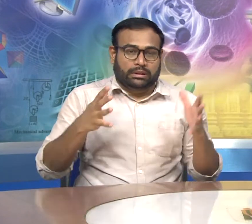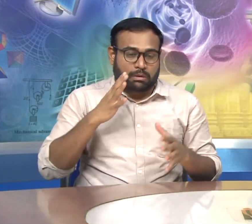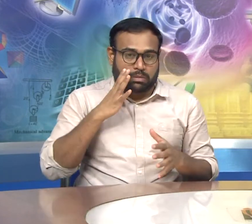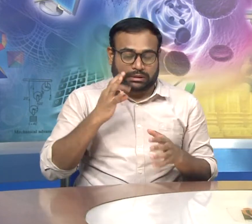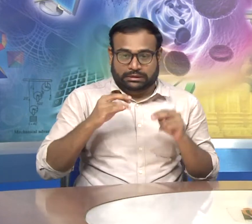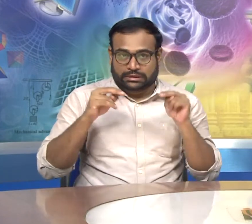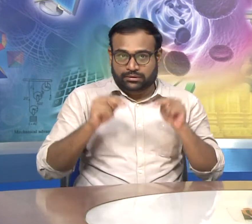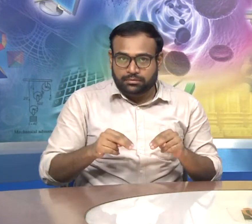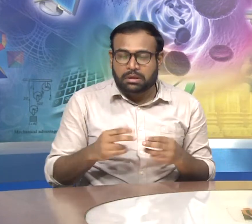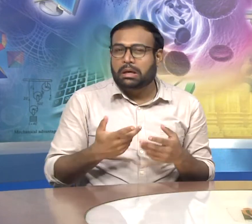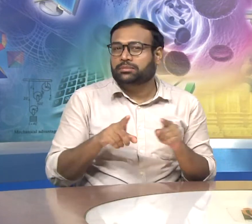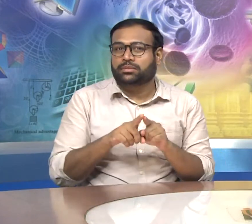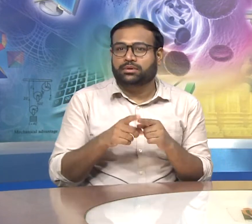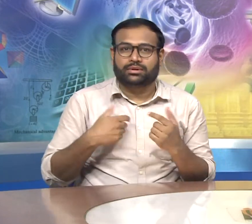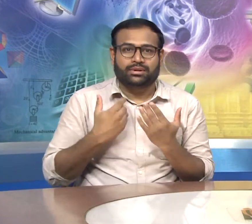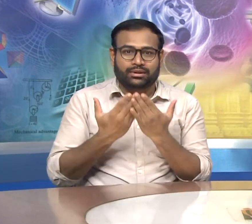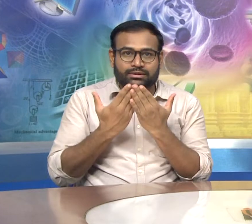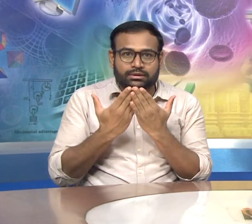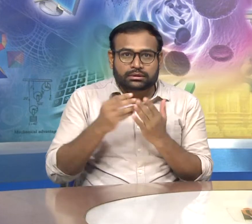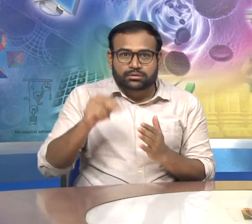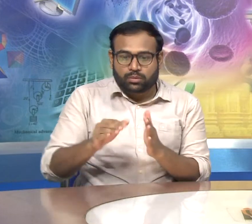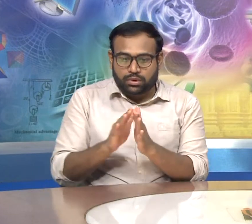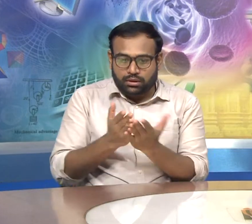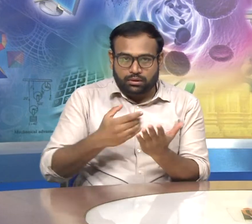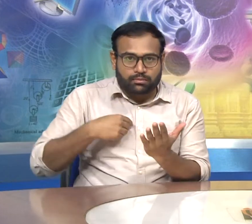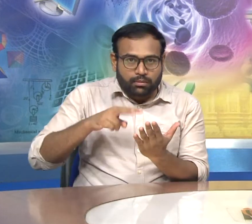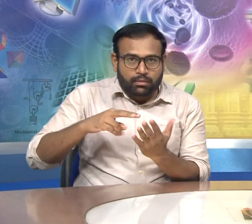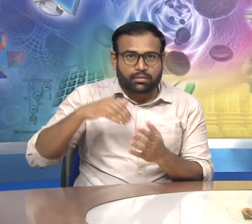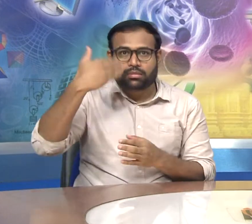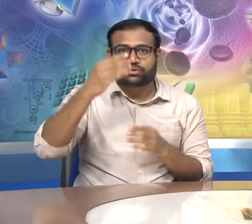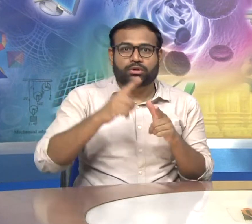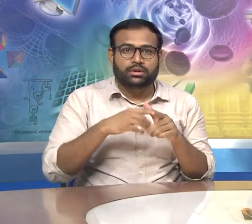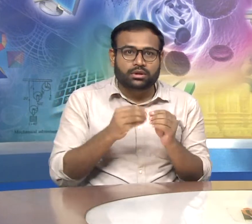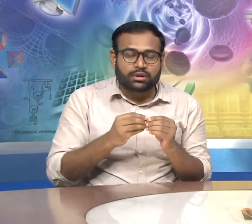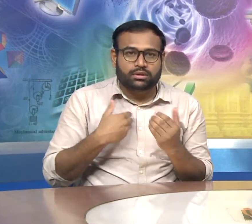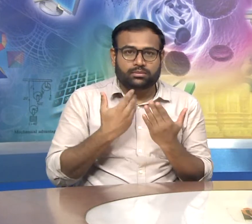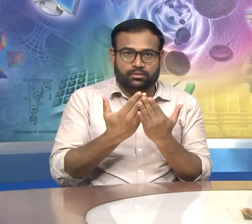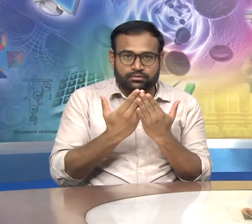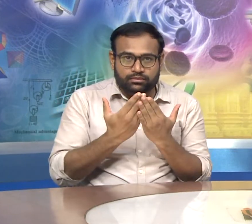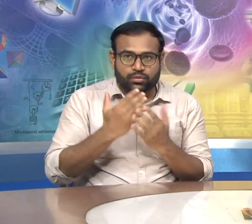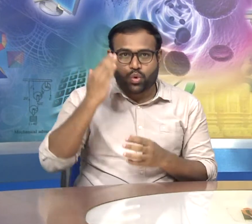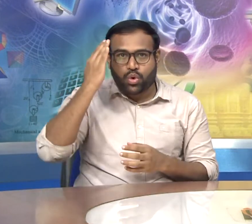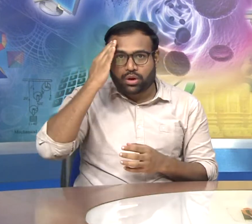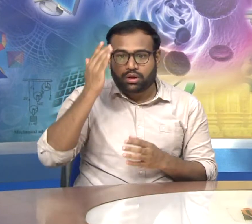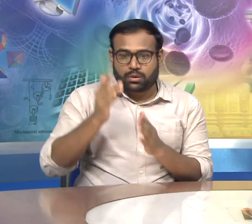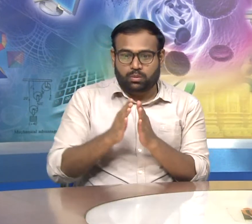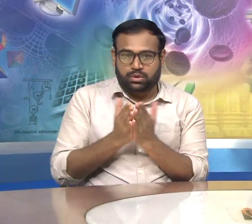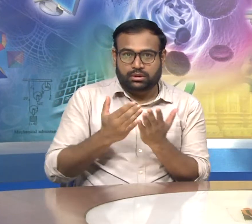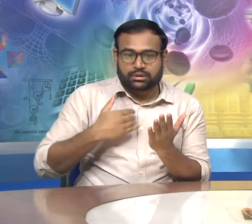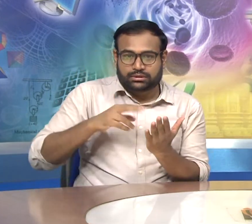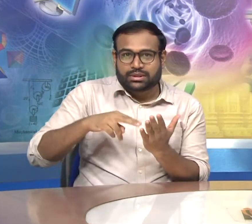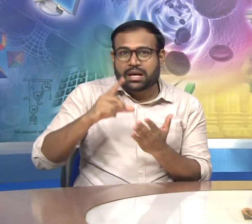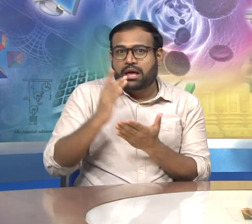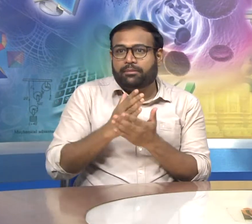and clothes also. So this is our basic essential needs or importance. So if